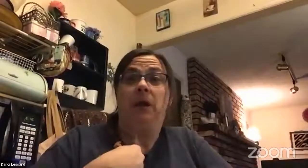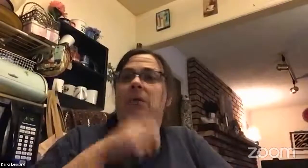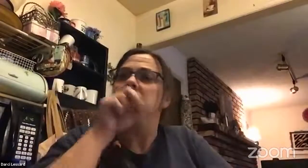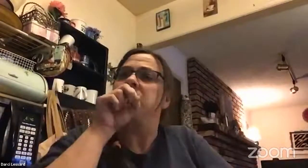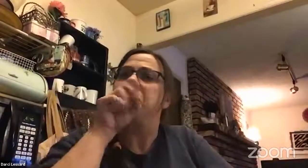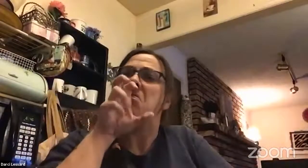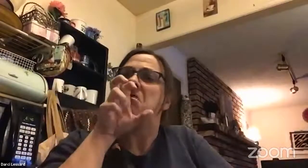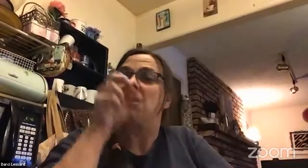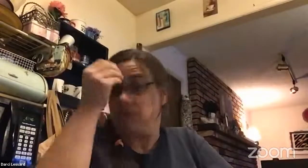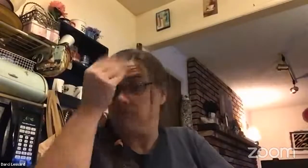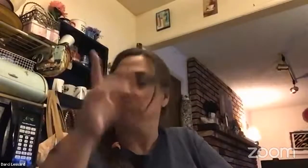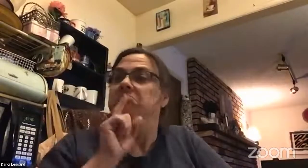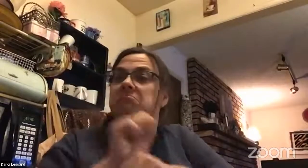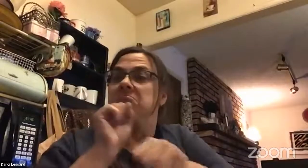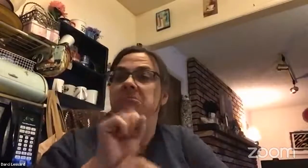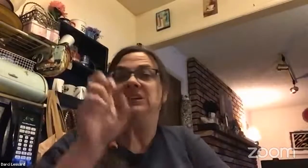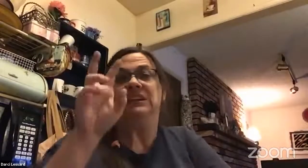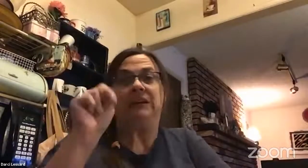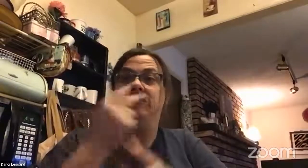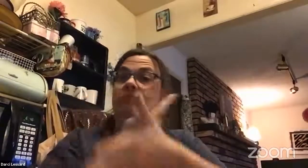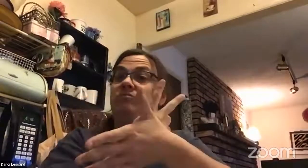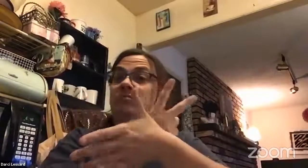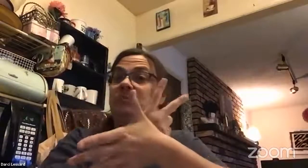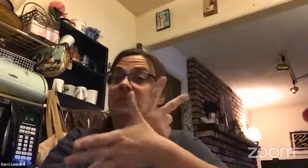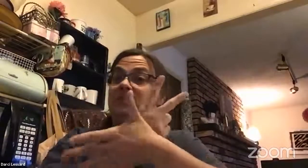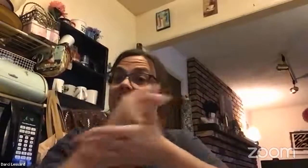work. In the beginning,